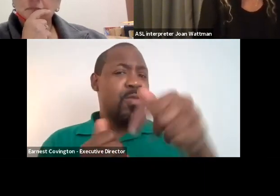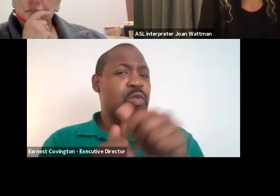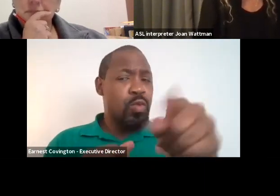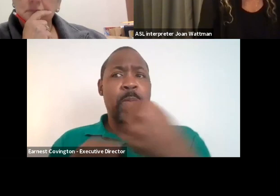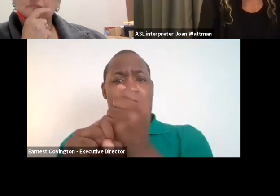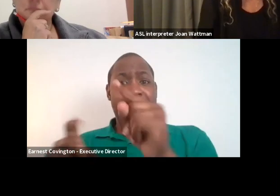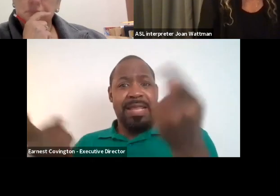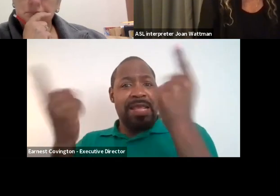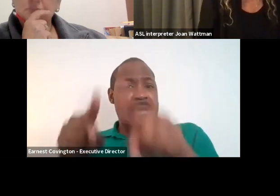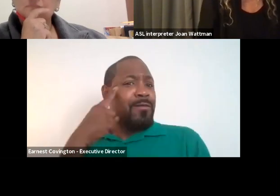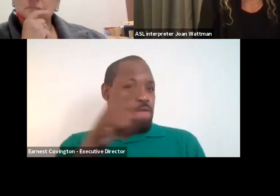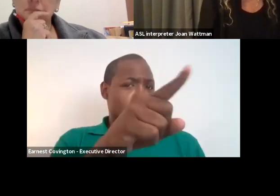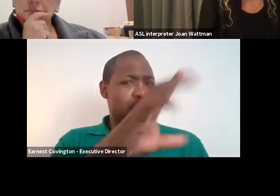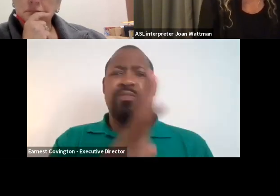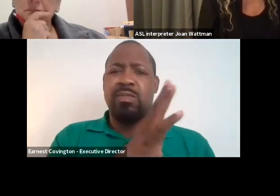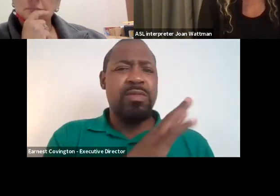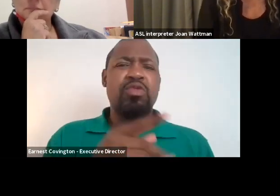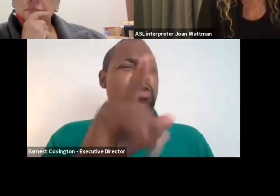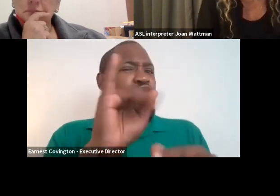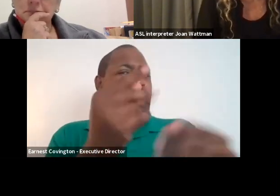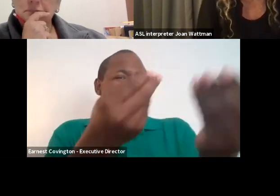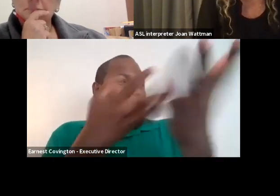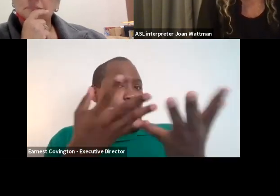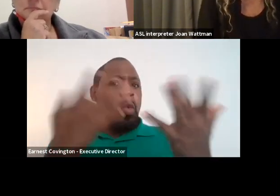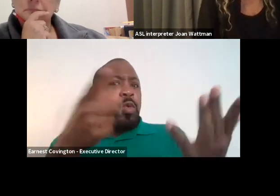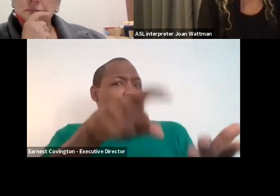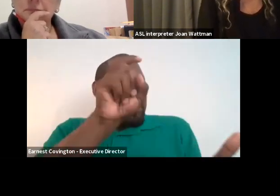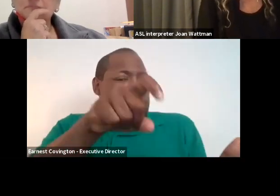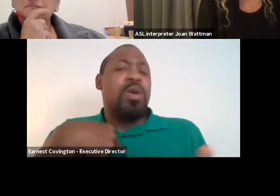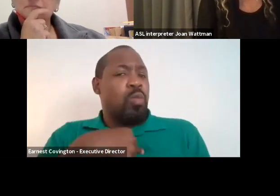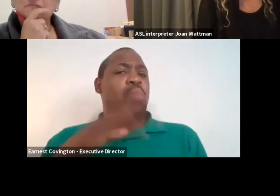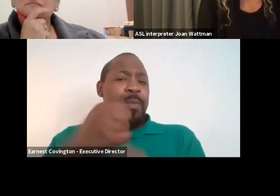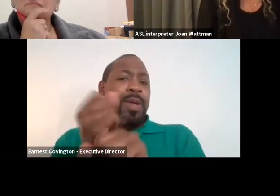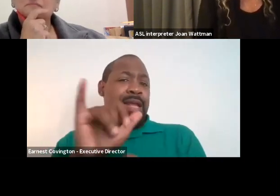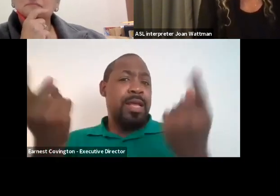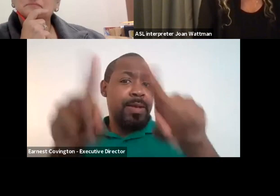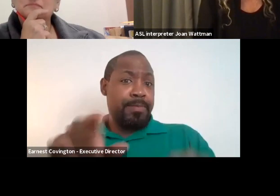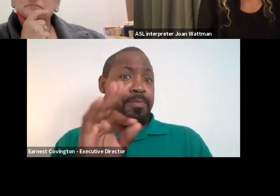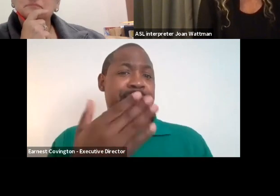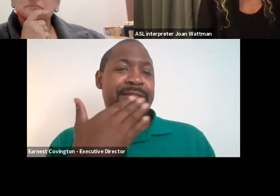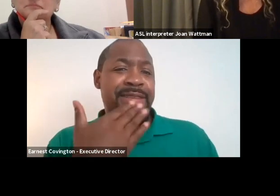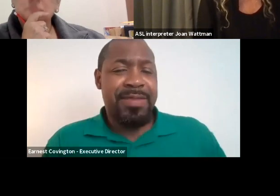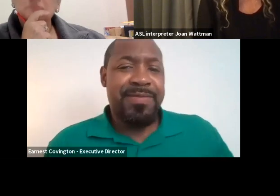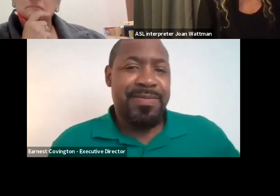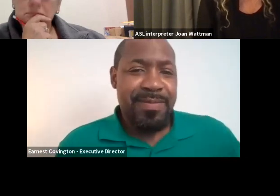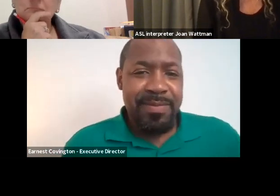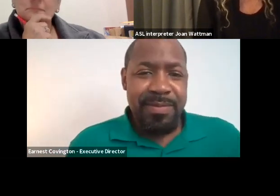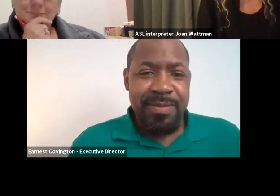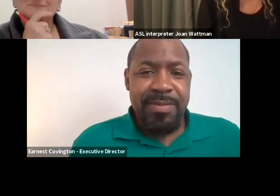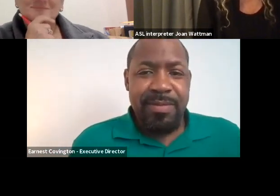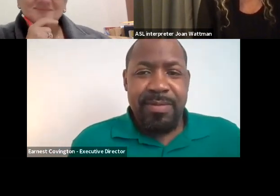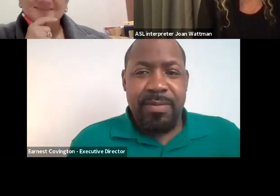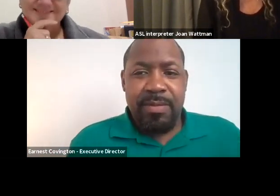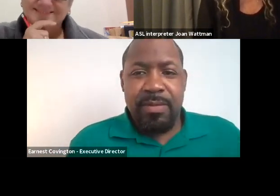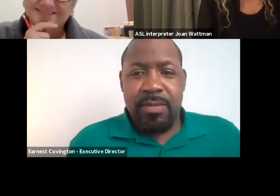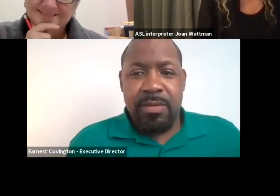need to happen and we can follow up and make sure that it happens for this committee. Just let us know what you